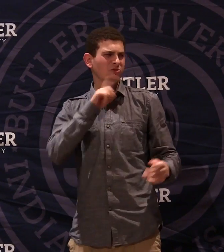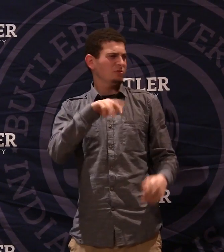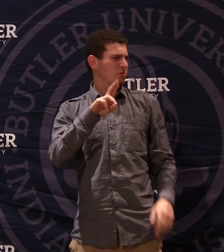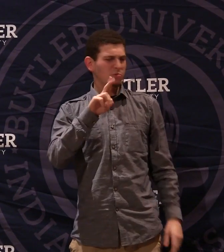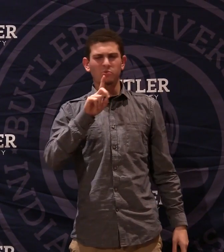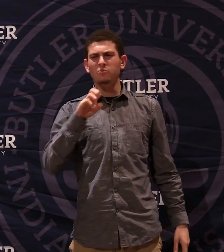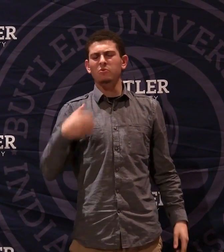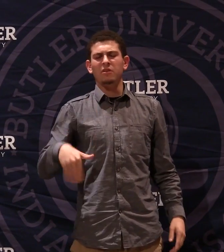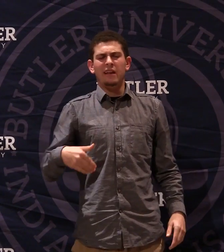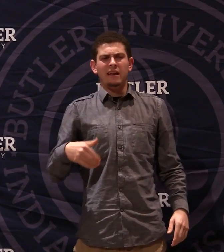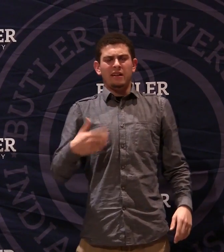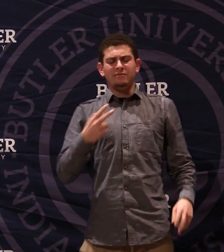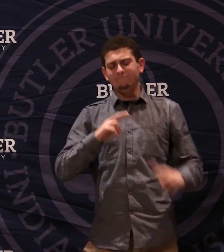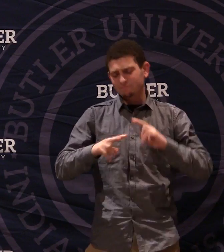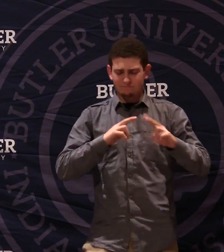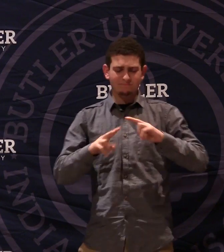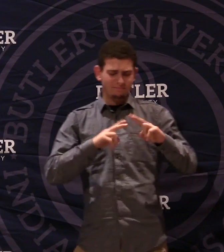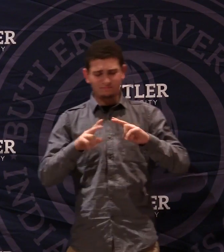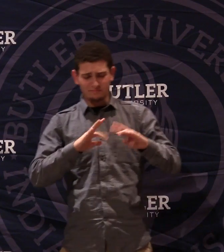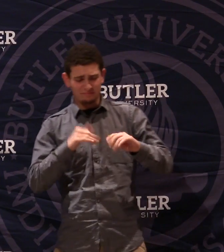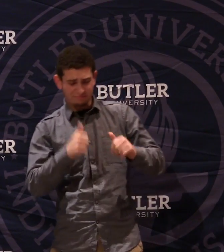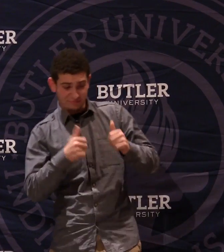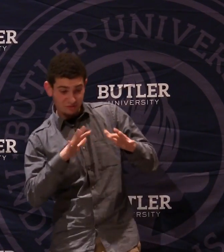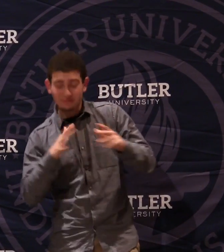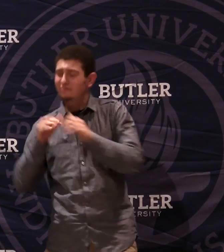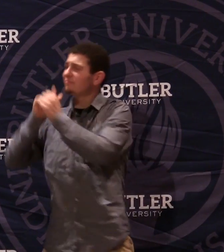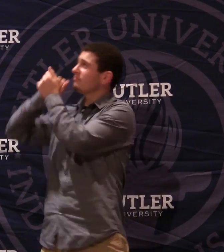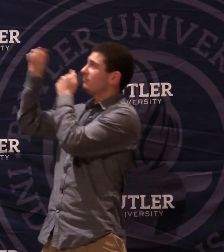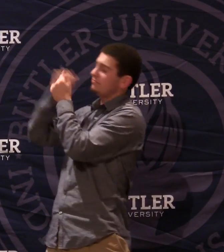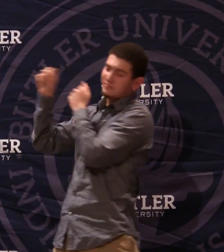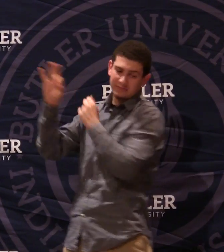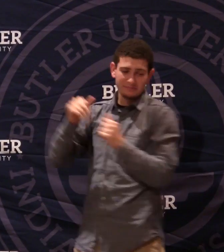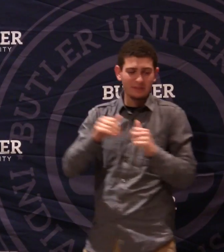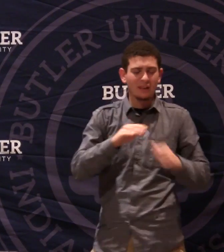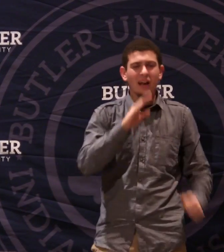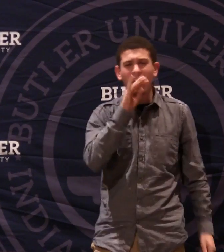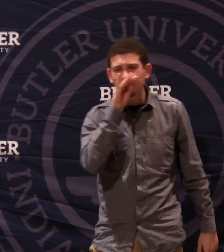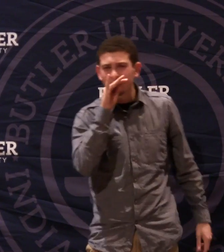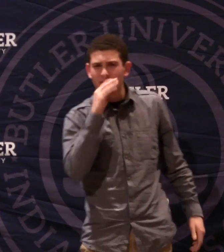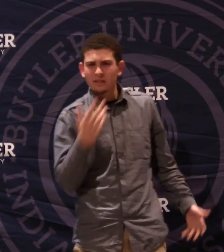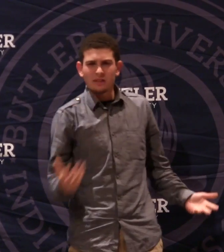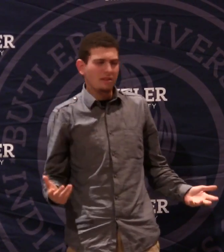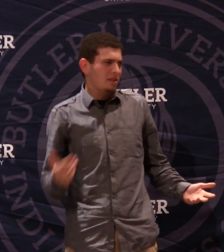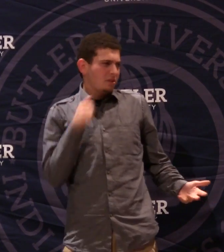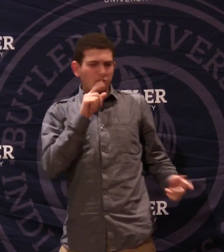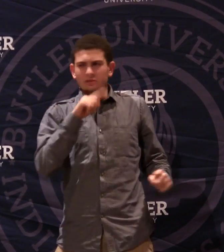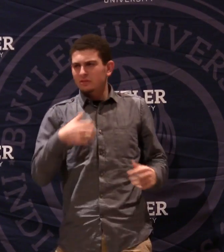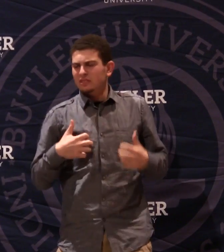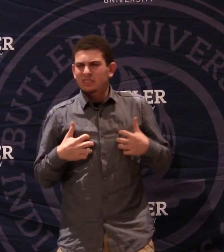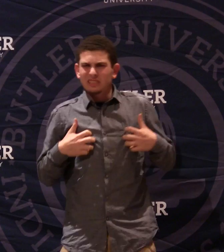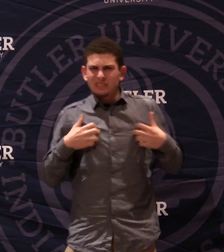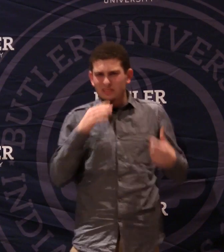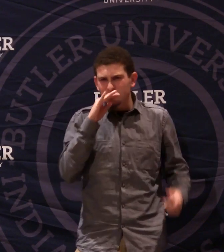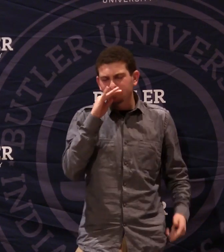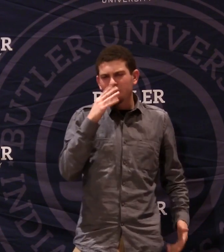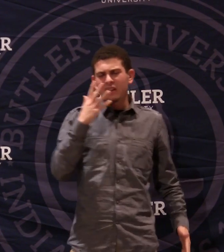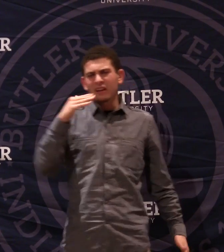to acknowledge him, but the man doesn't respond. So he finishes up with his customer and tries to get the man's attention again. He